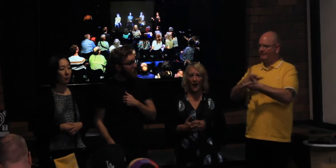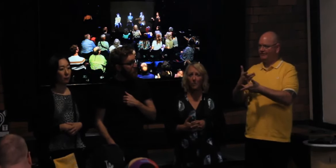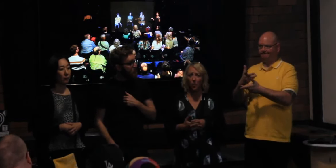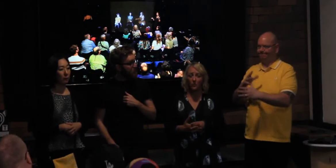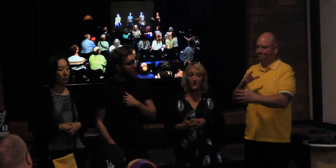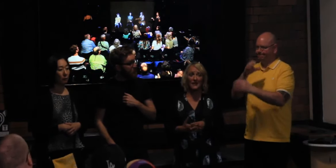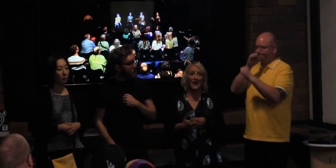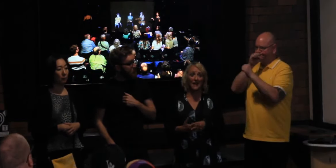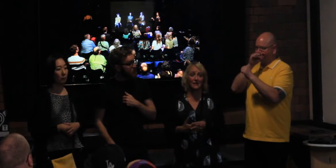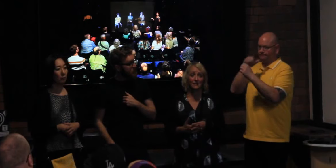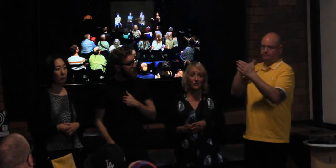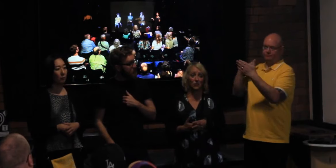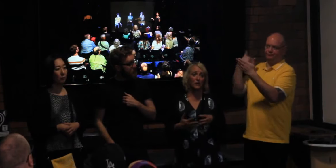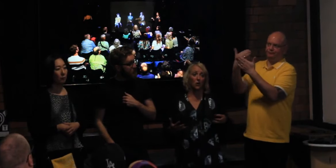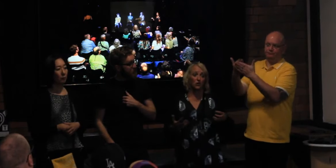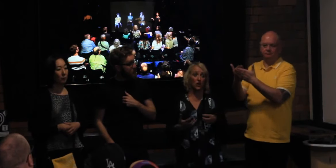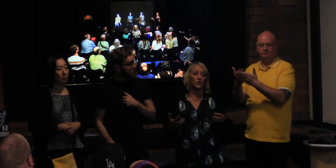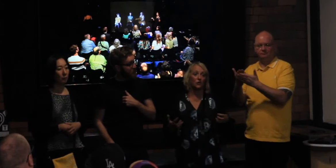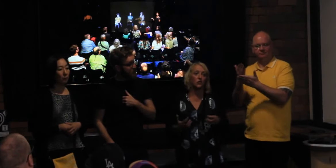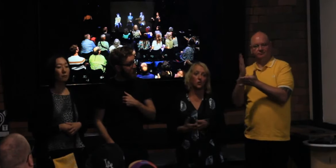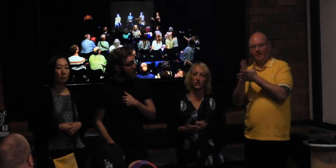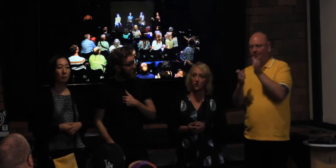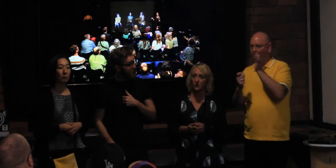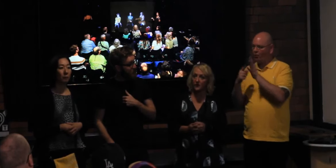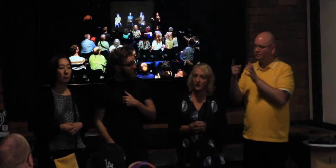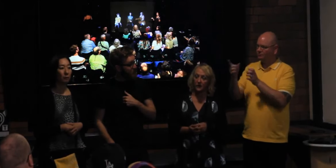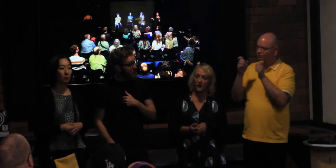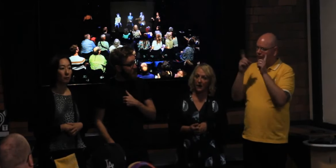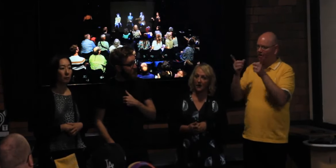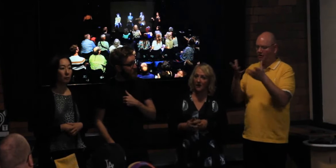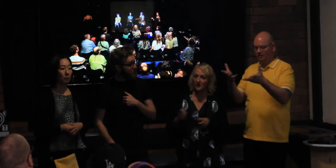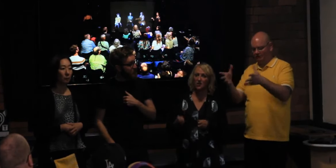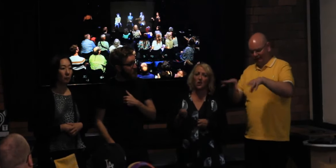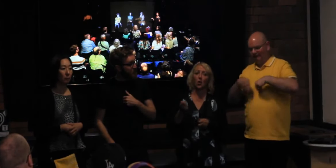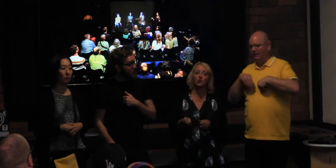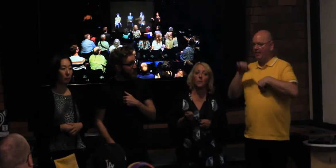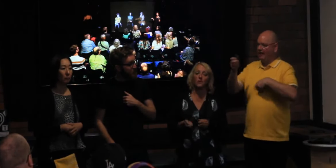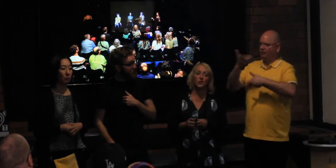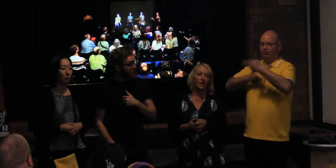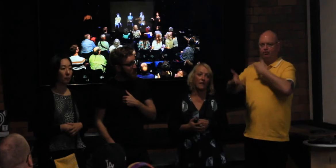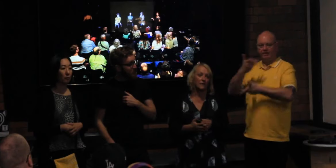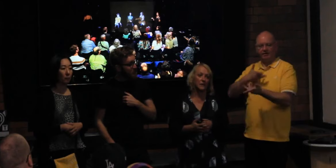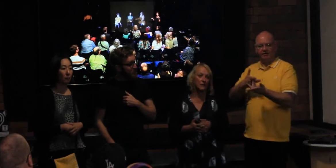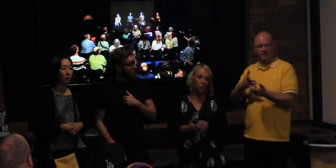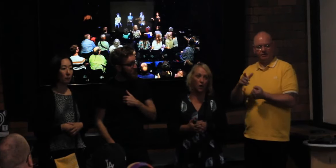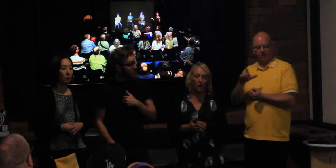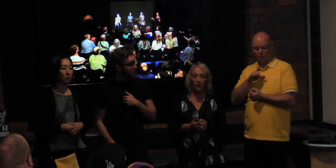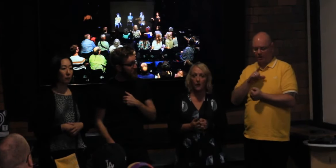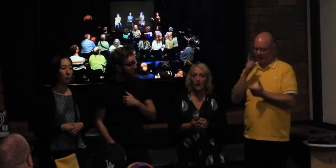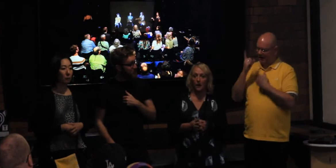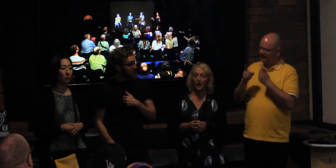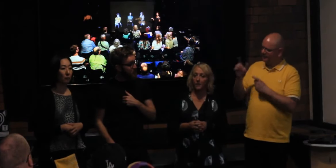and how important it is to acknowledge those untold stories. It's such a contribution, I think, this piece of